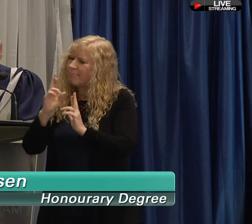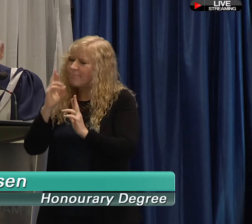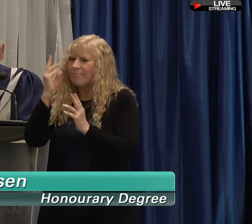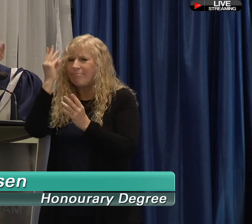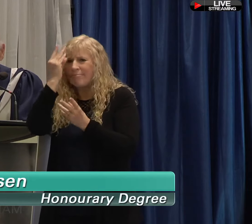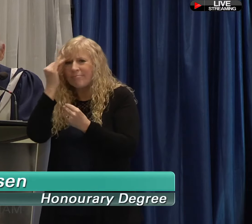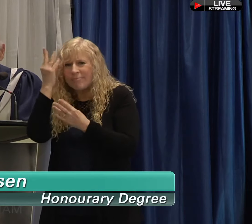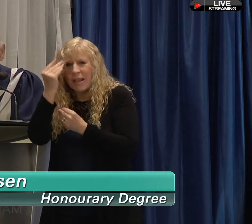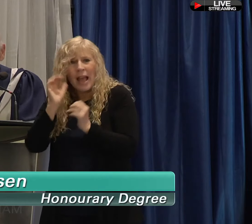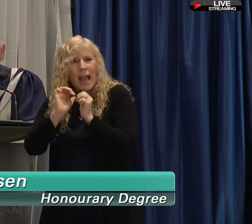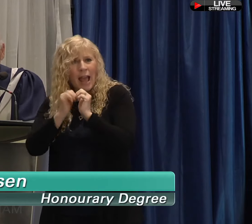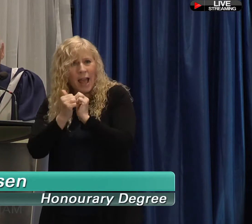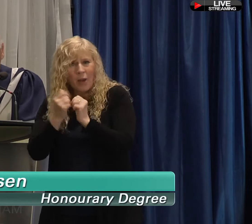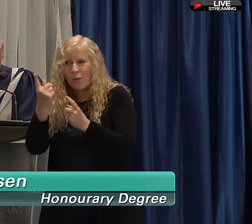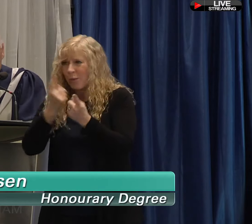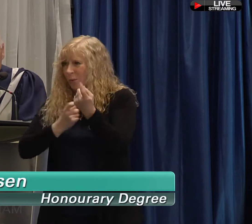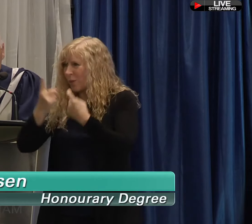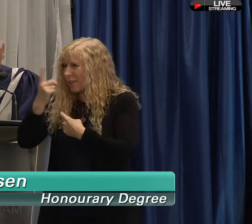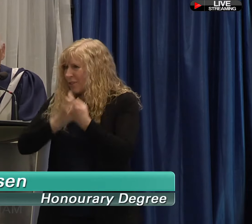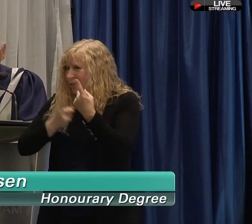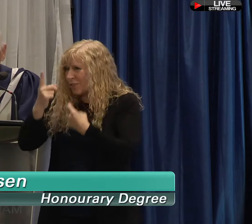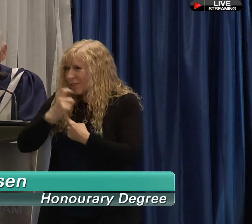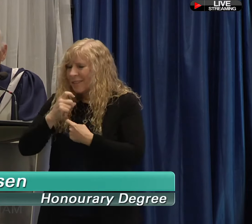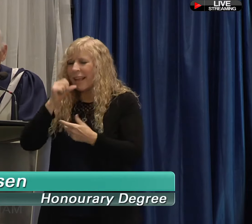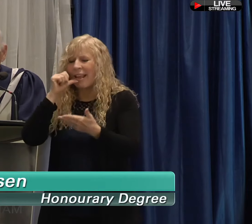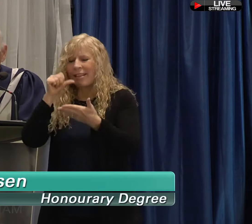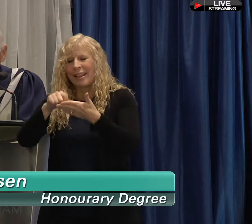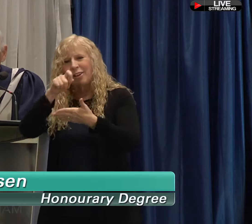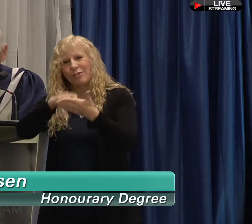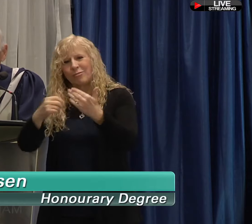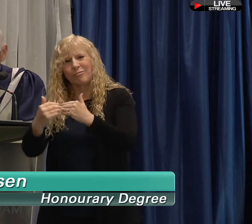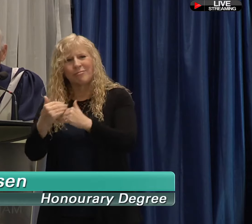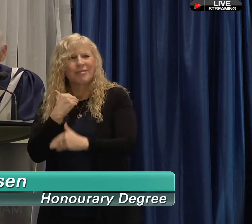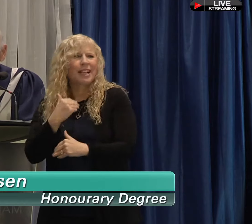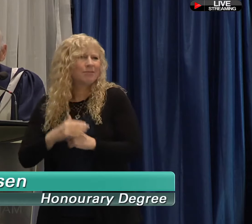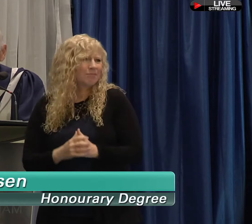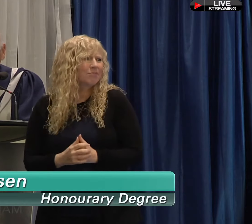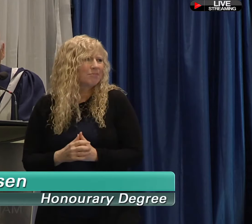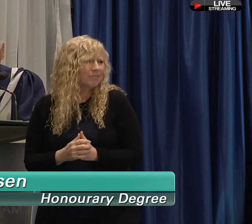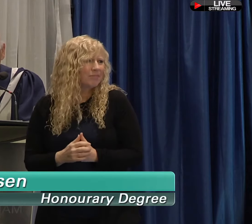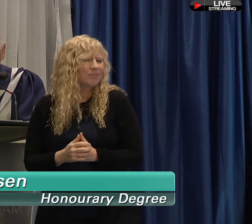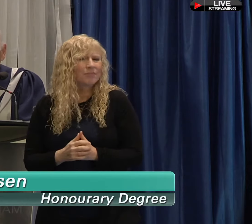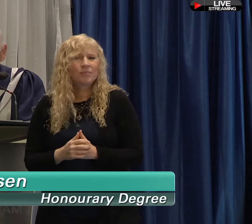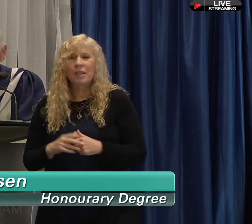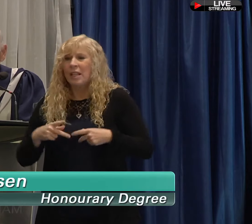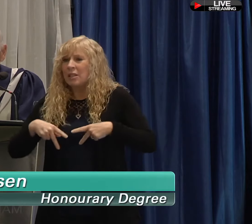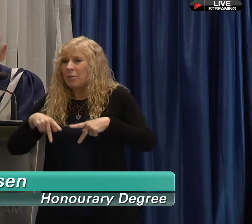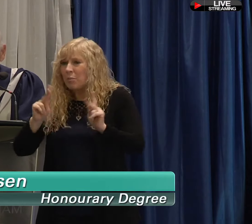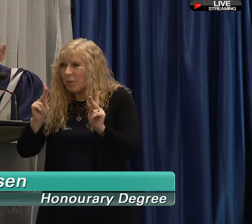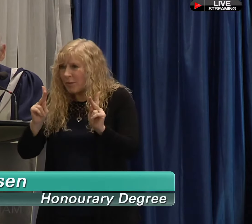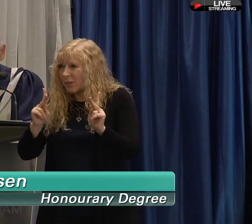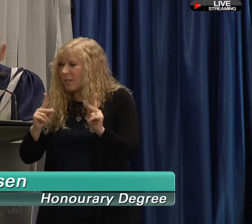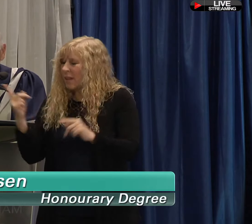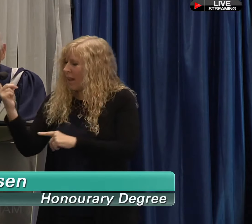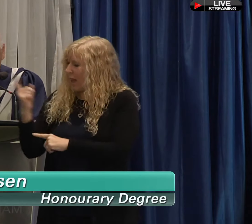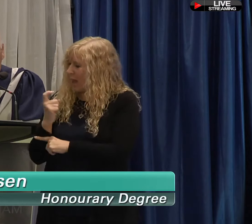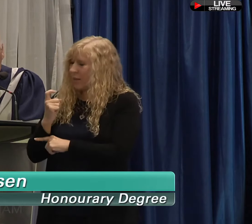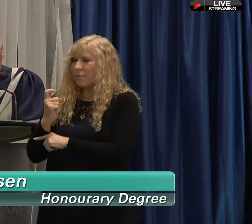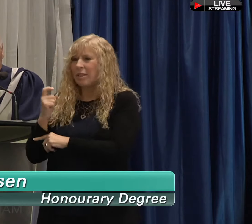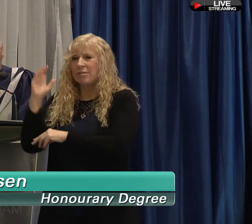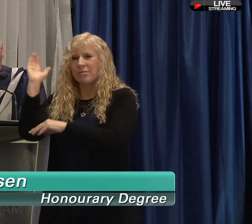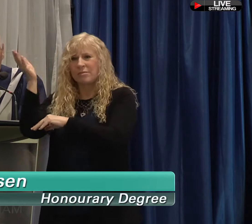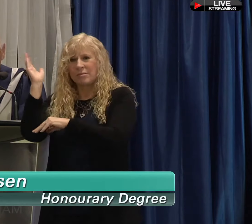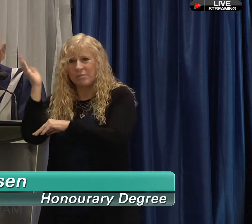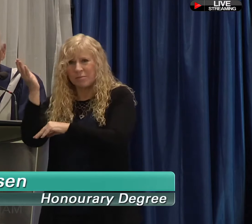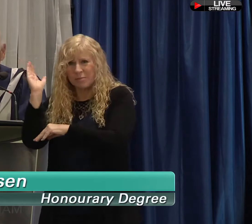through questions and letters sent to me. It is a privilege to be asked to speak, and it has given me a